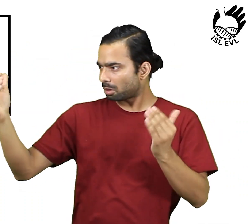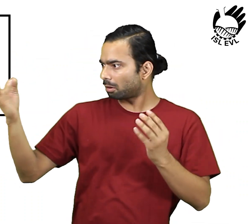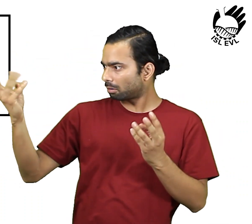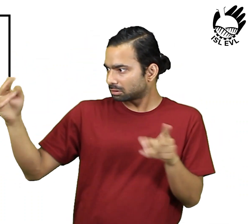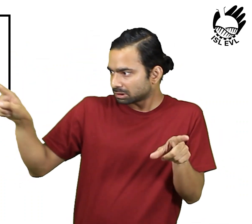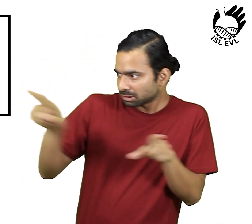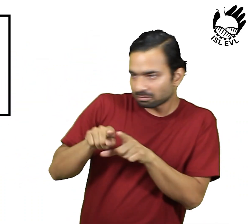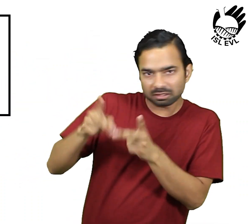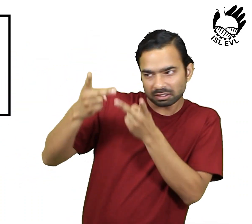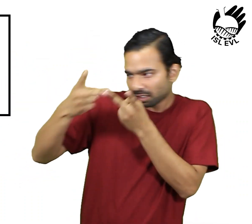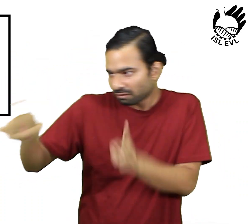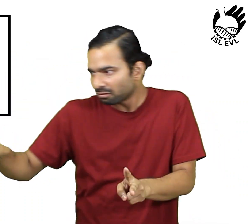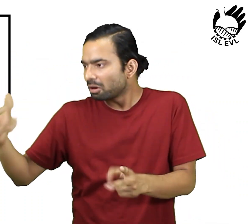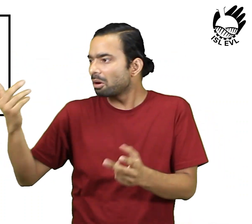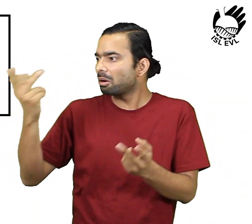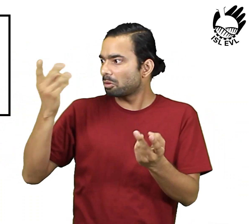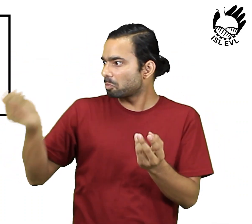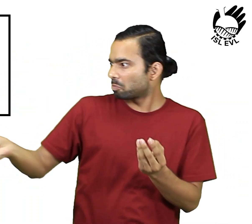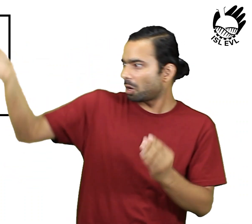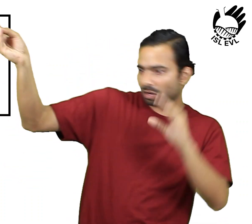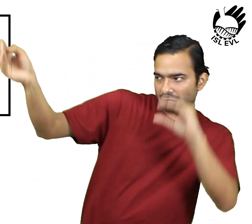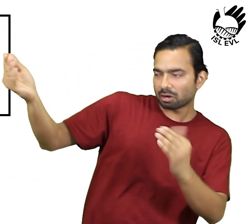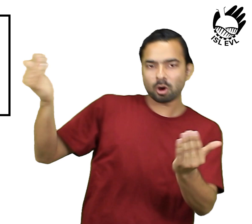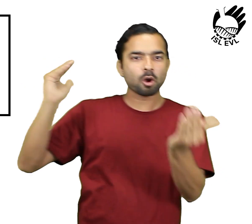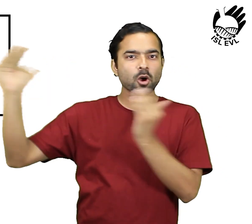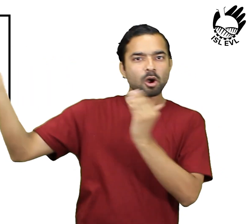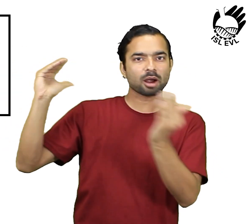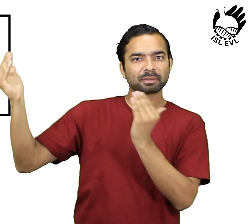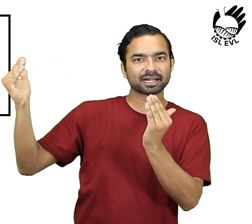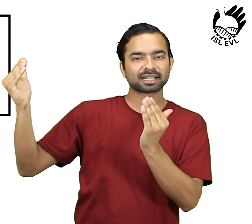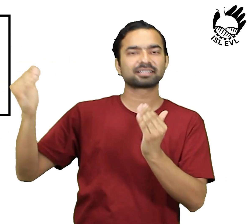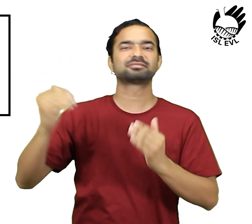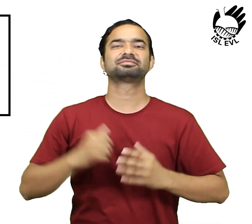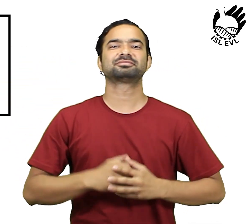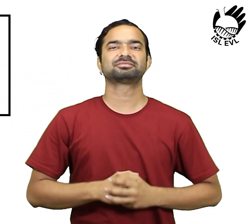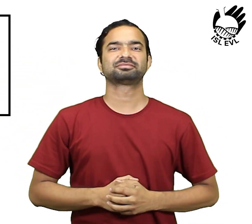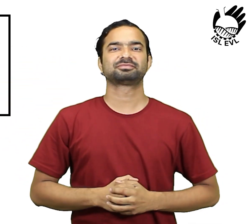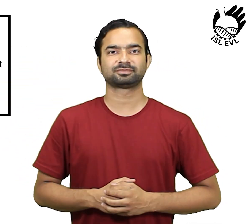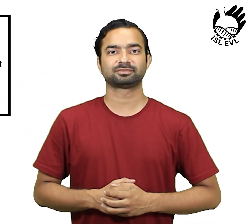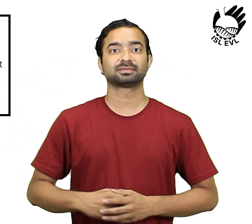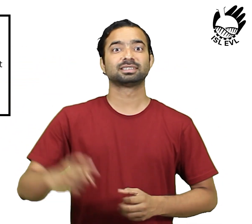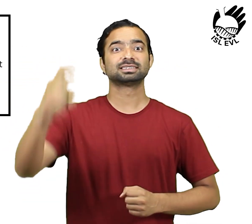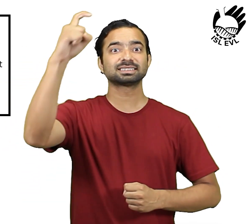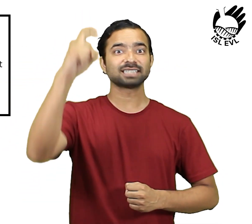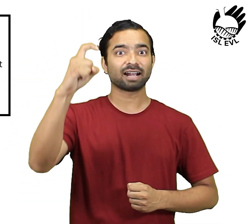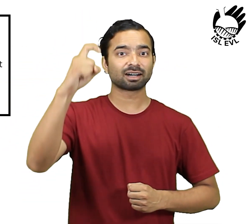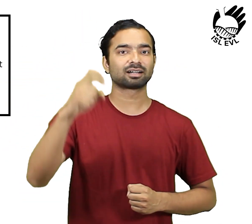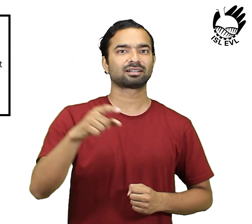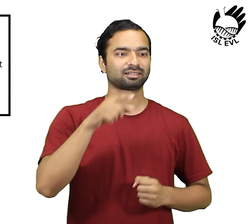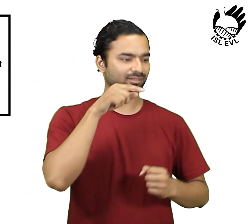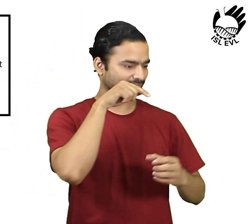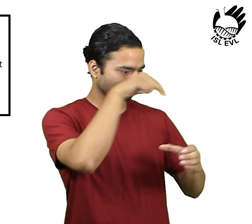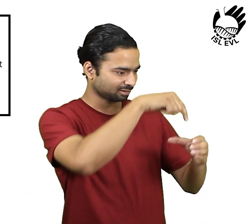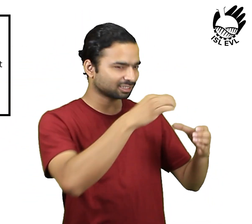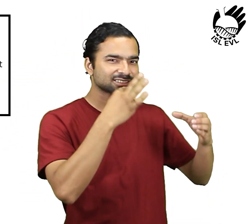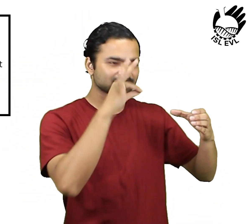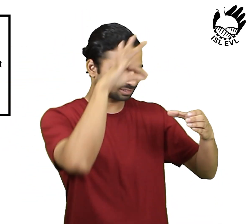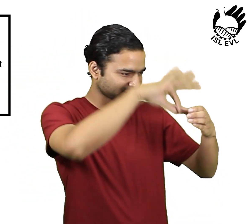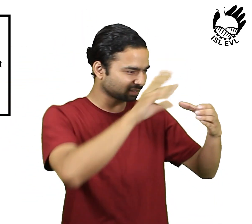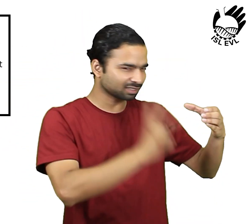your groups. Using the student worksheet, Calculate the average temperature